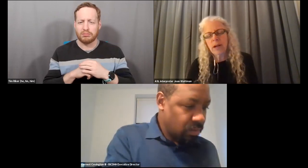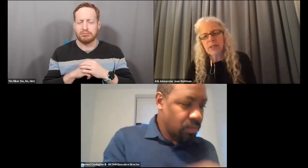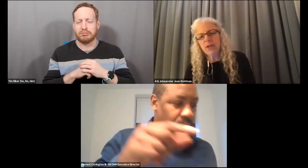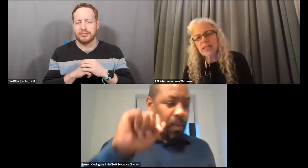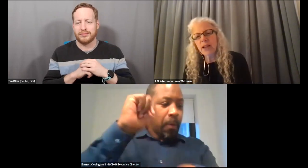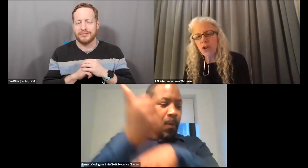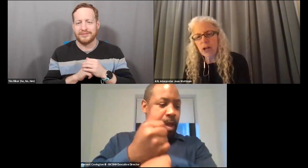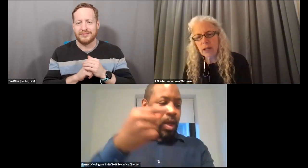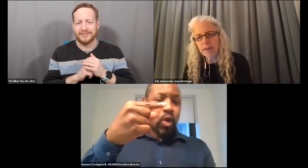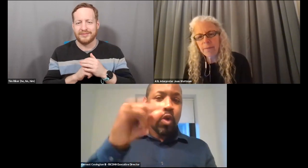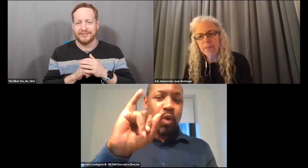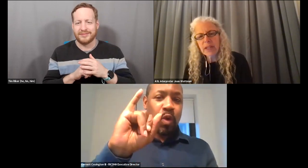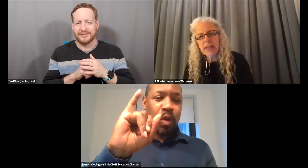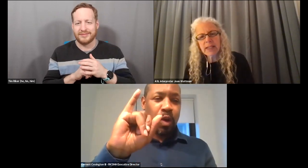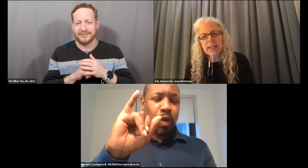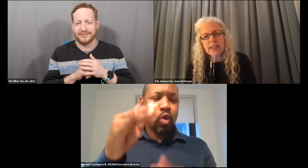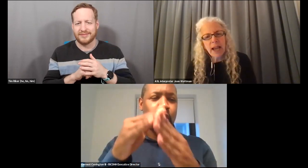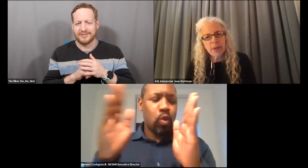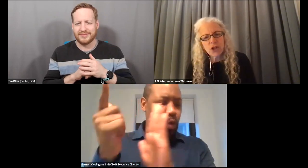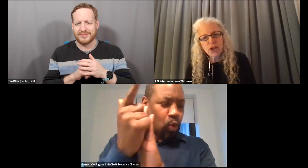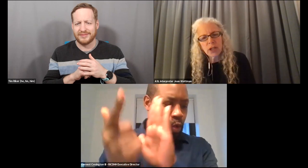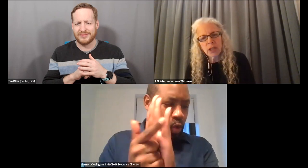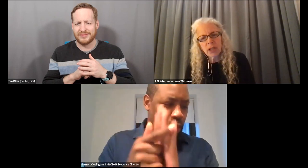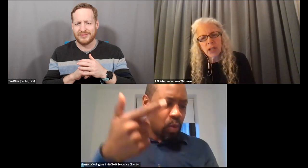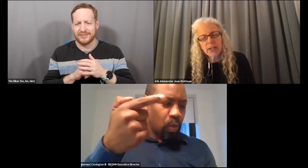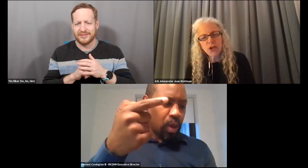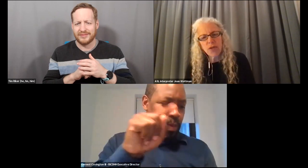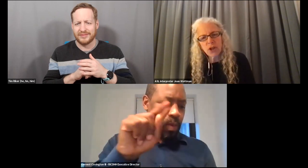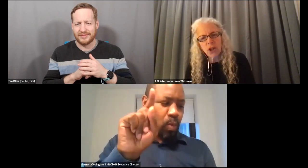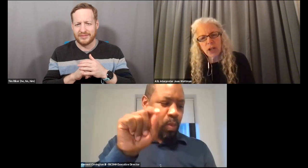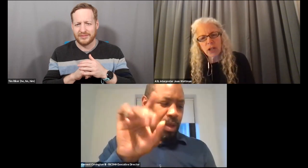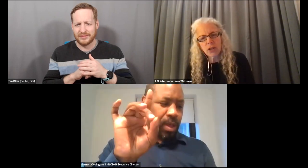sorry, it's in the law. It says established as a general law